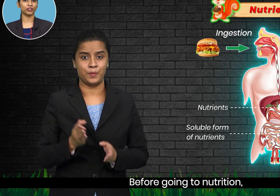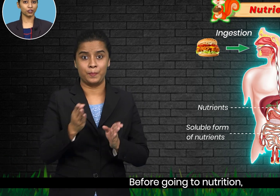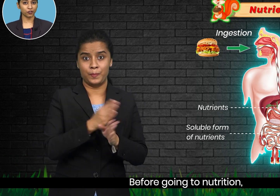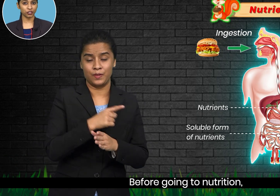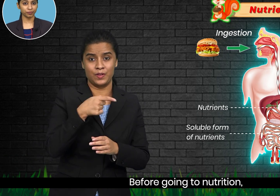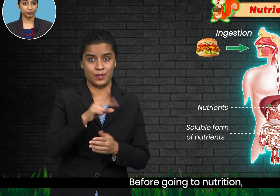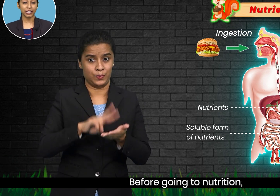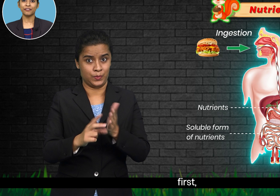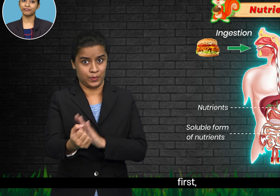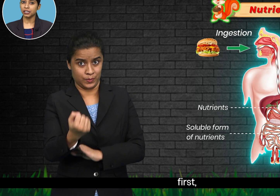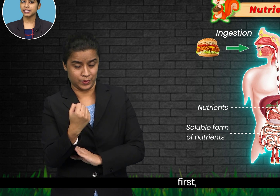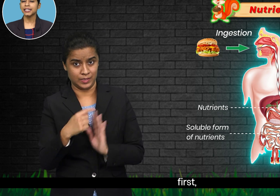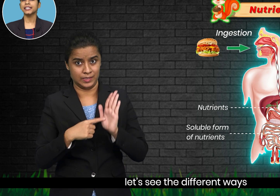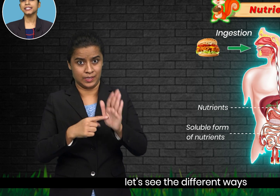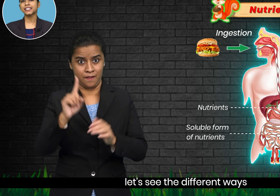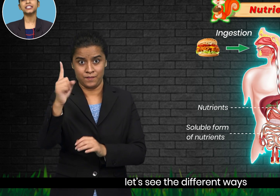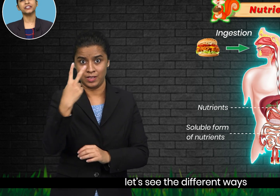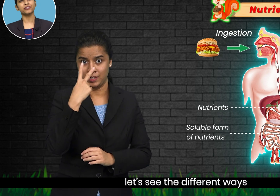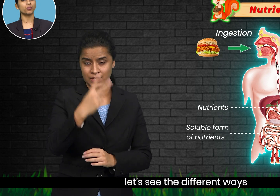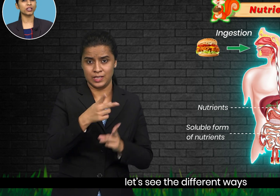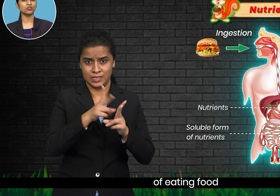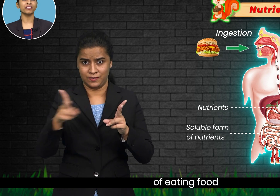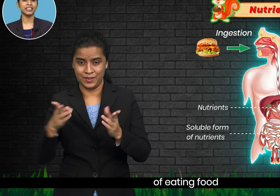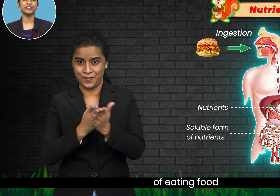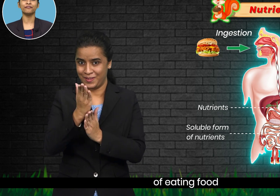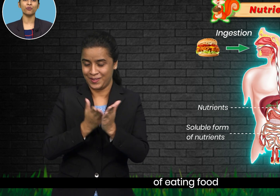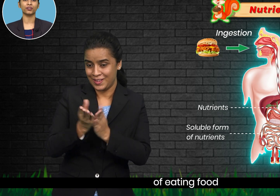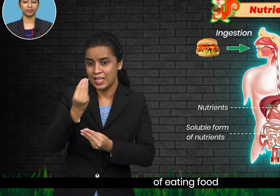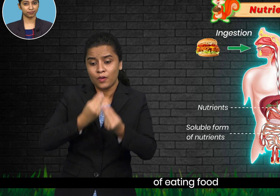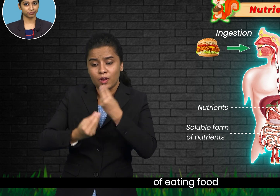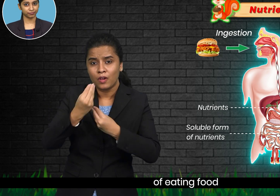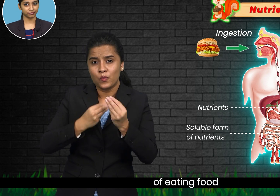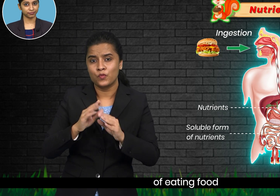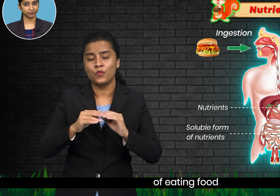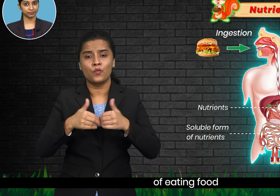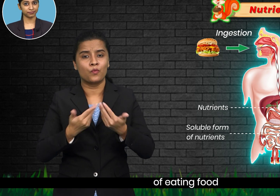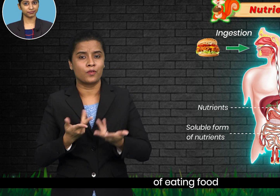Before going to nutrition, first let's see the different ways of eating food.